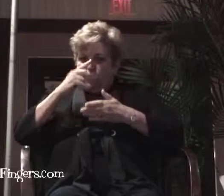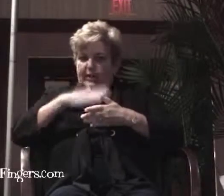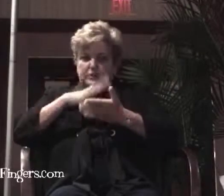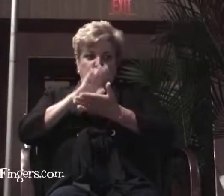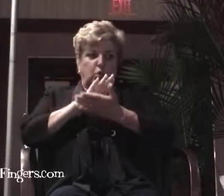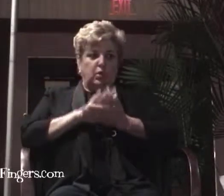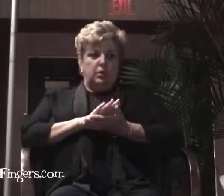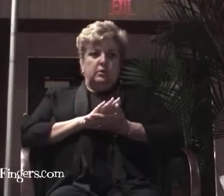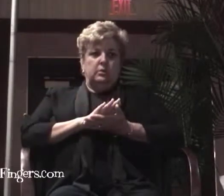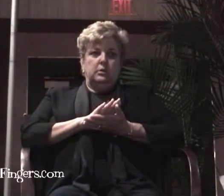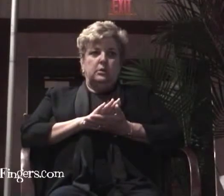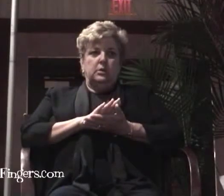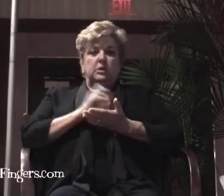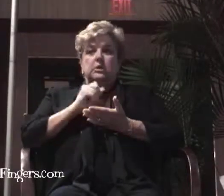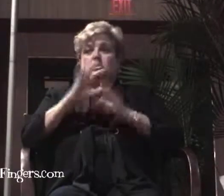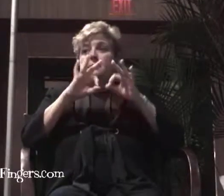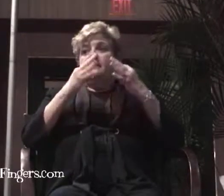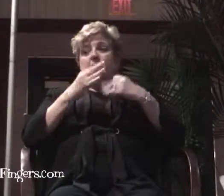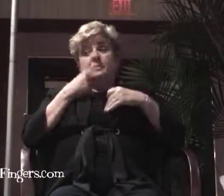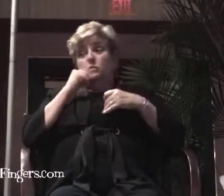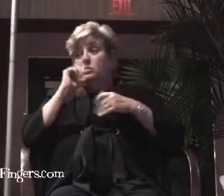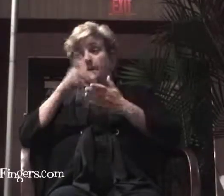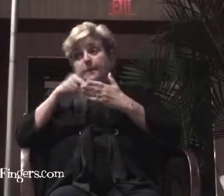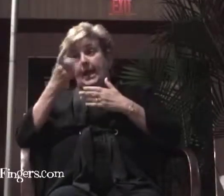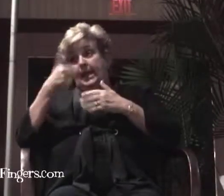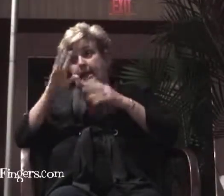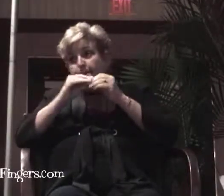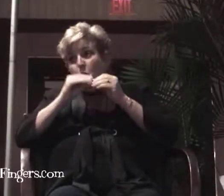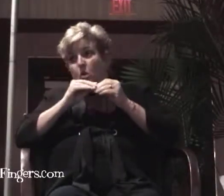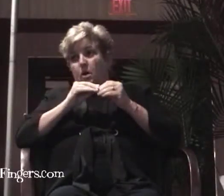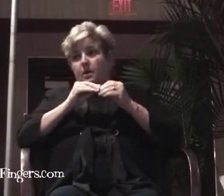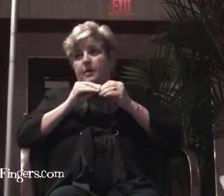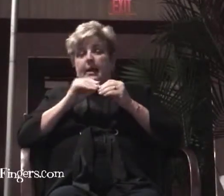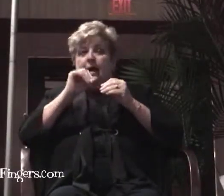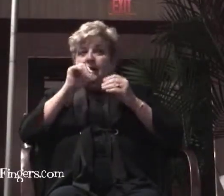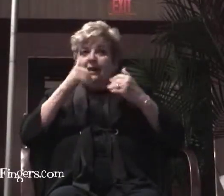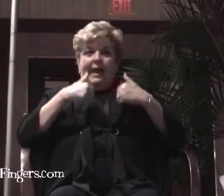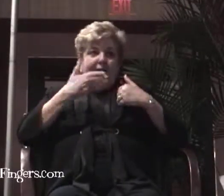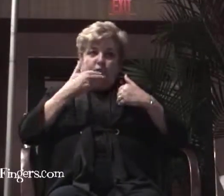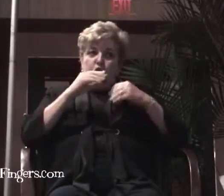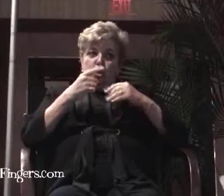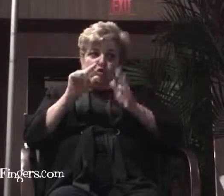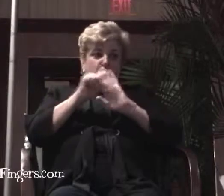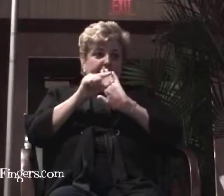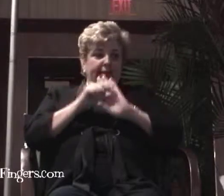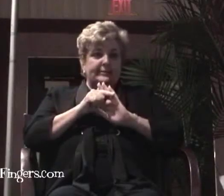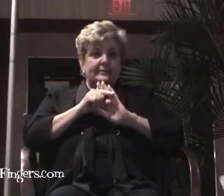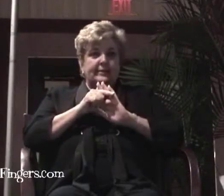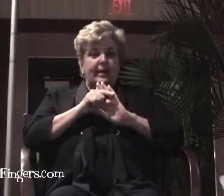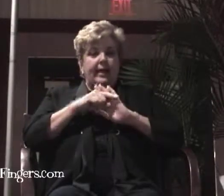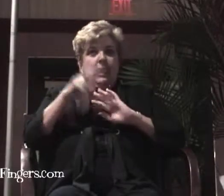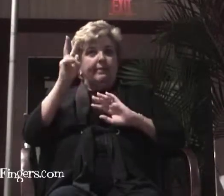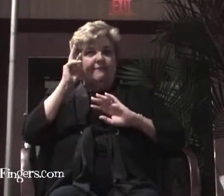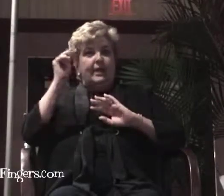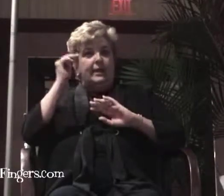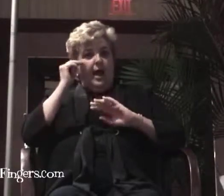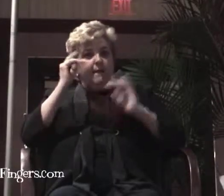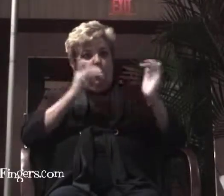they weren't going to help anymore. And I certainly wasn't making good enough grades for a scholarship. And the Vietnam War was raging, and I had a